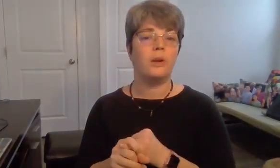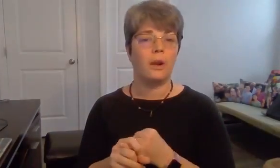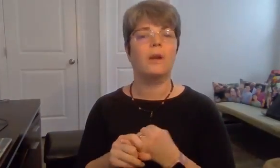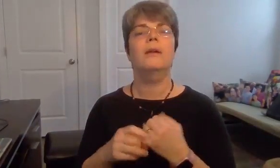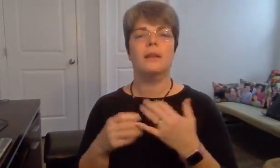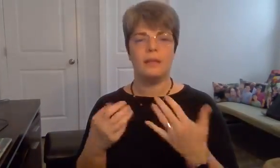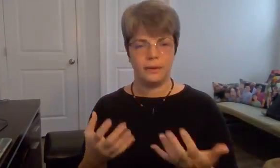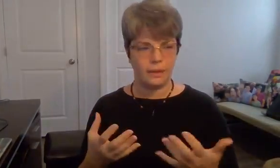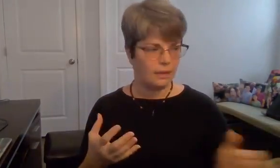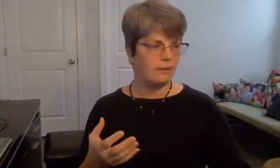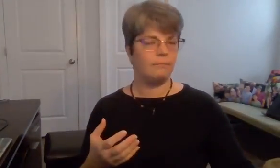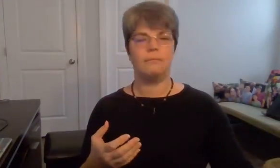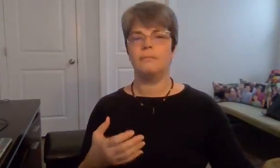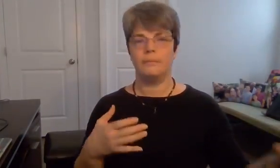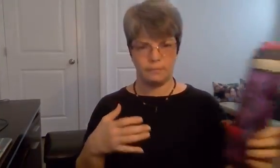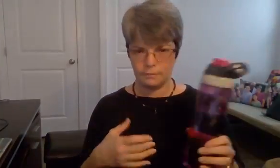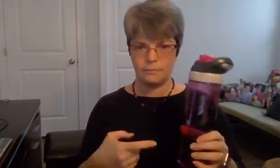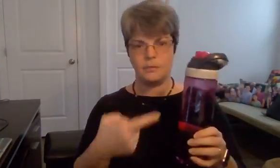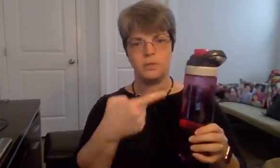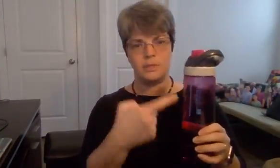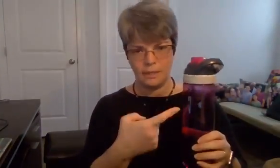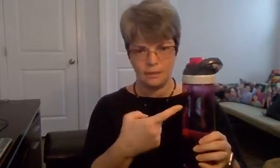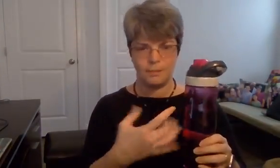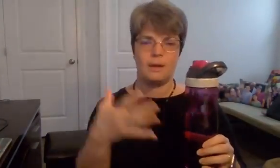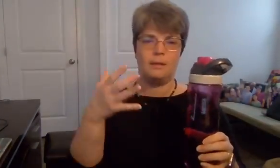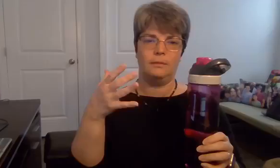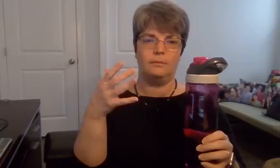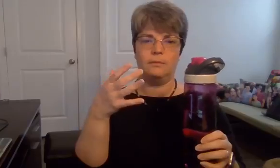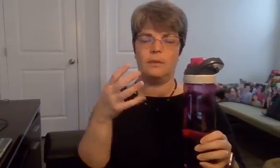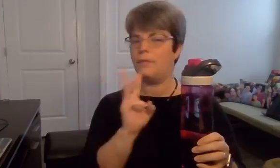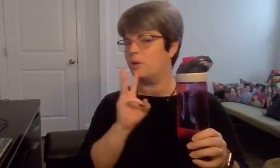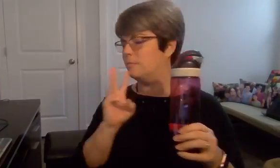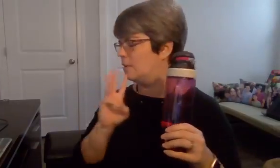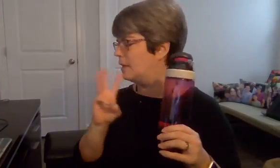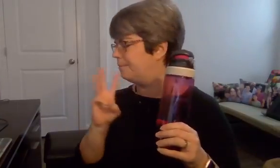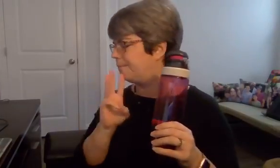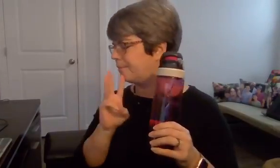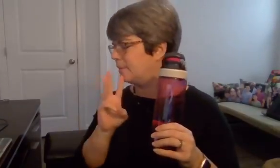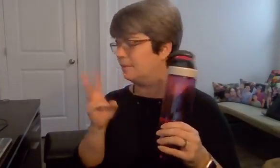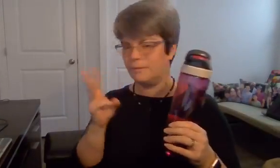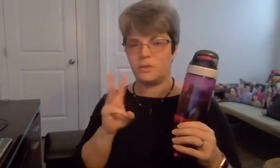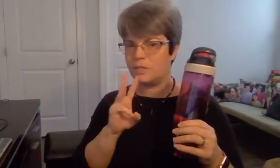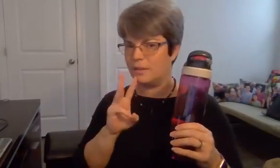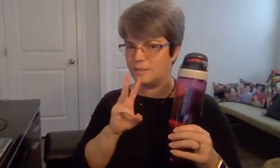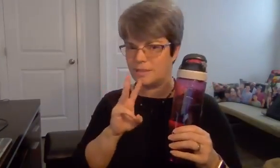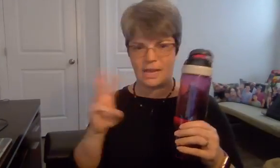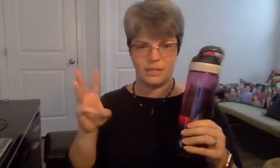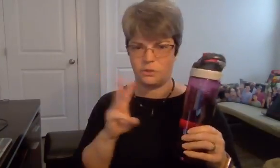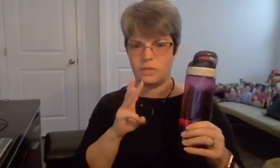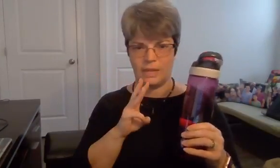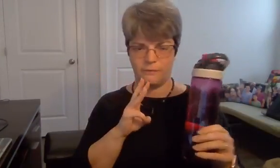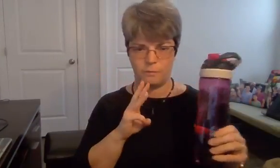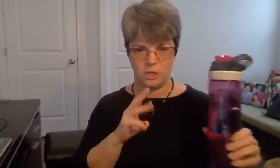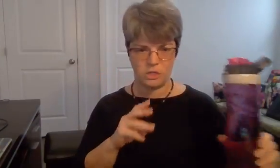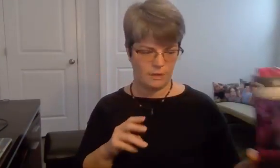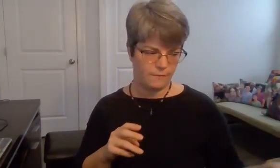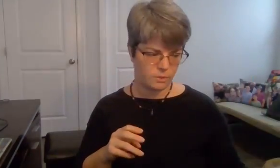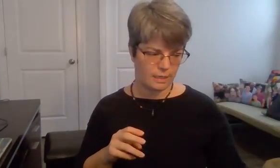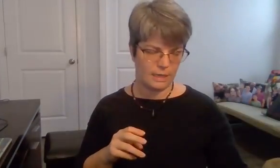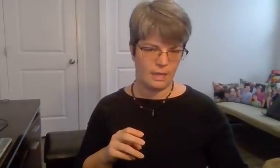learner, clearly, they're seeing the bottle and they're seeing the sign. So they're taking information in visually.